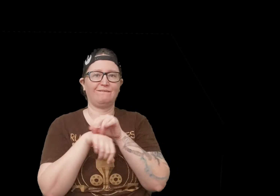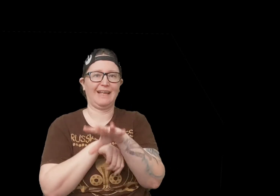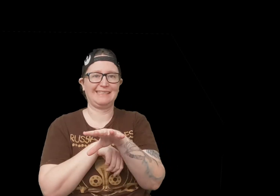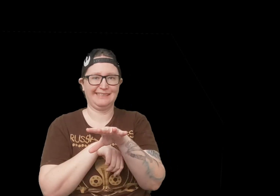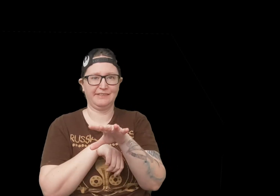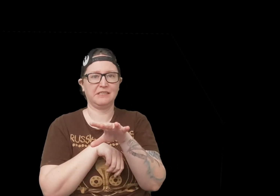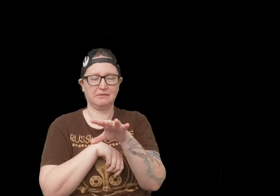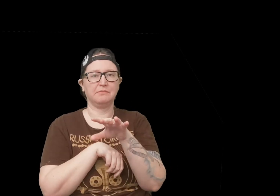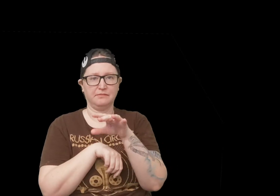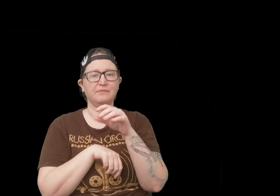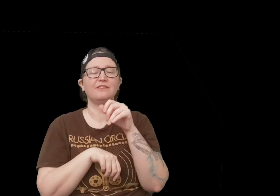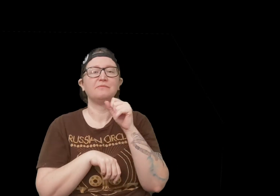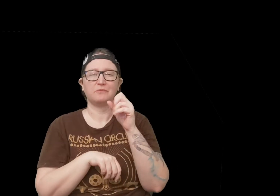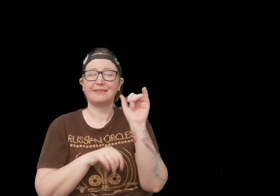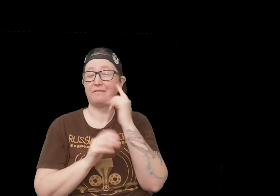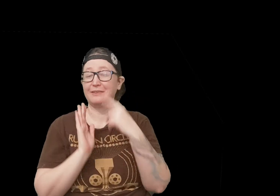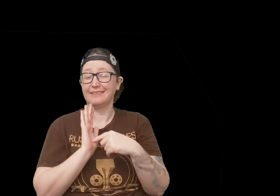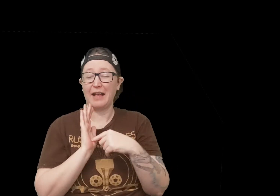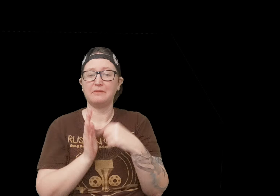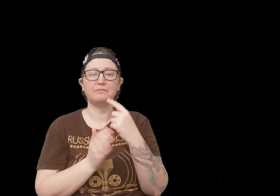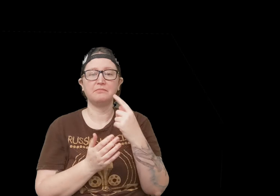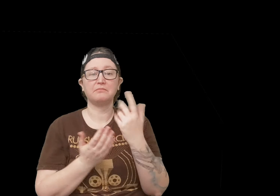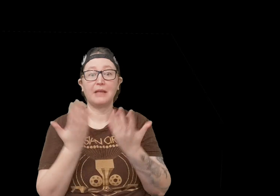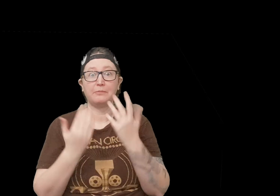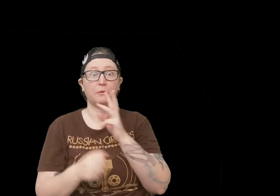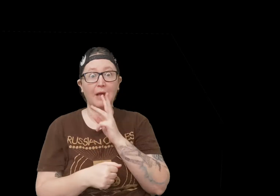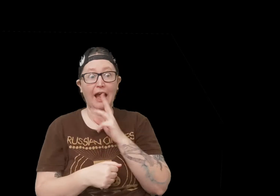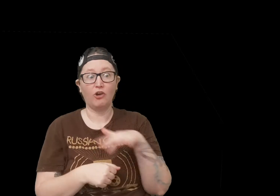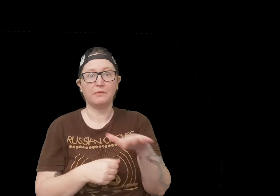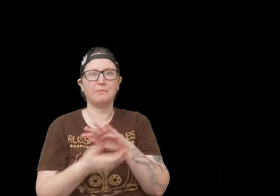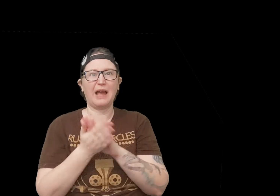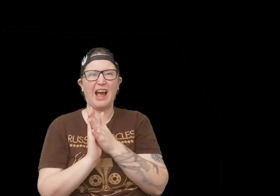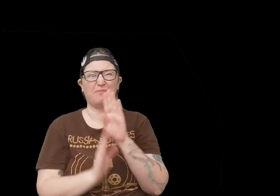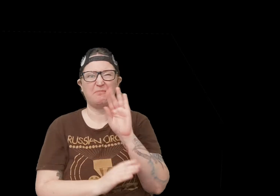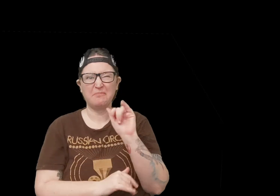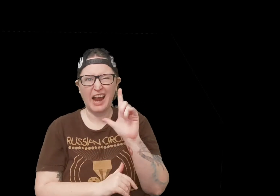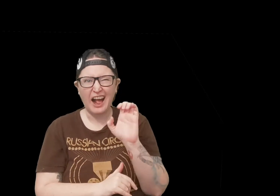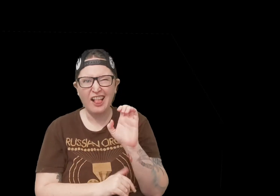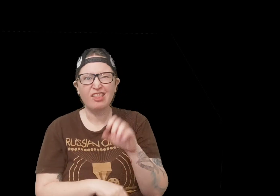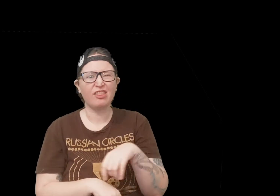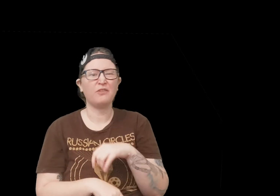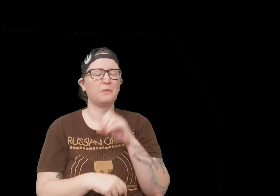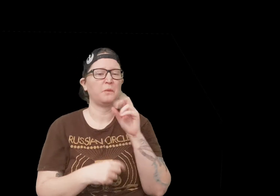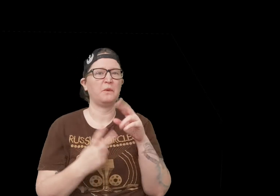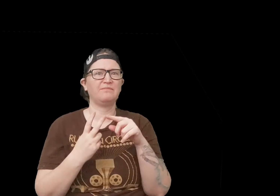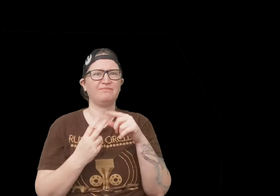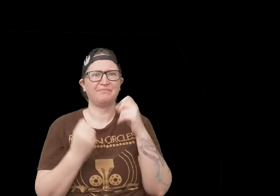a specific environmental effect. So for example, maybe the water might become